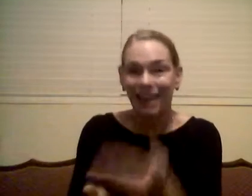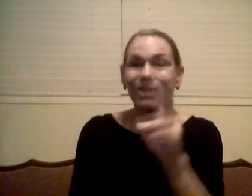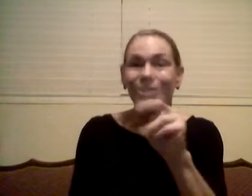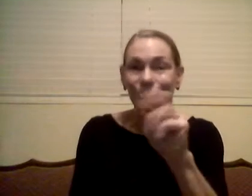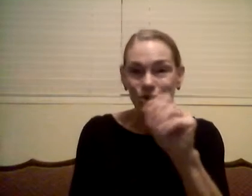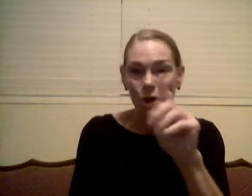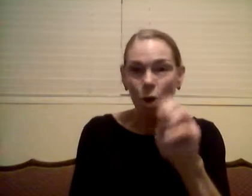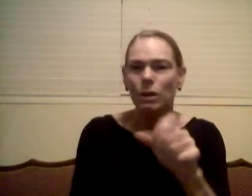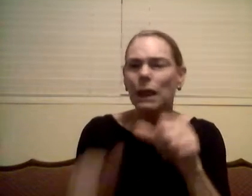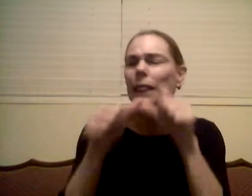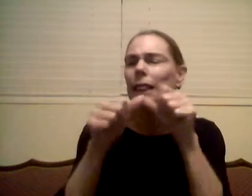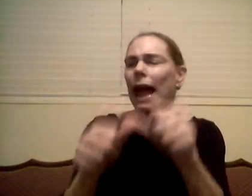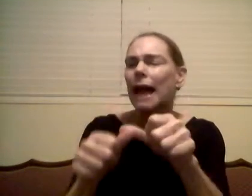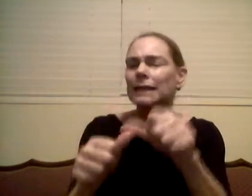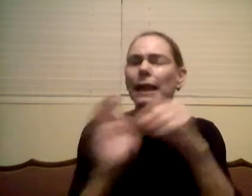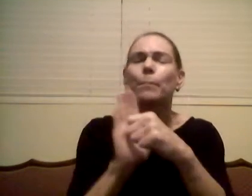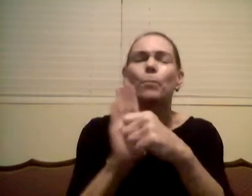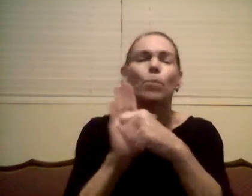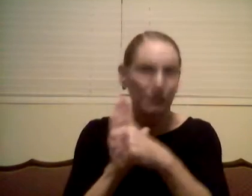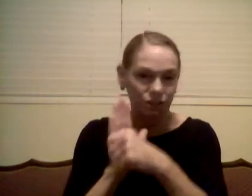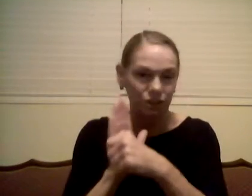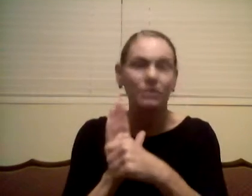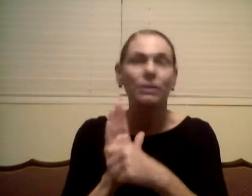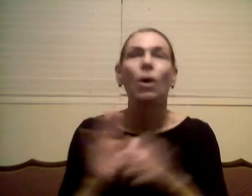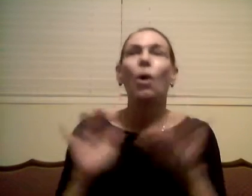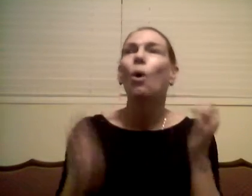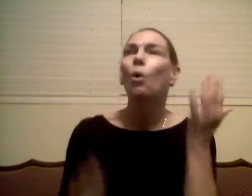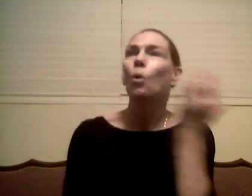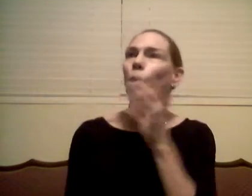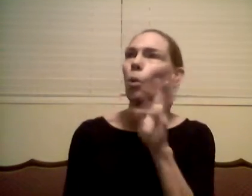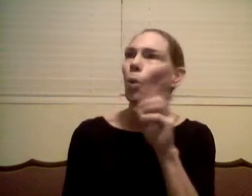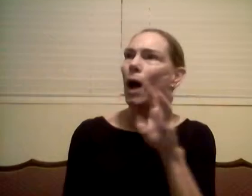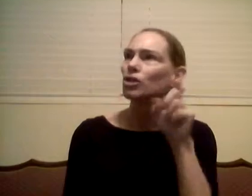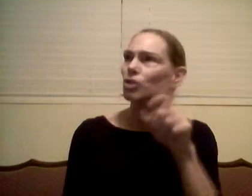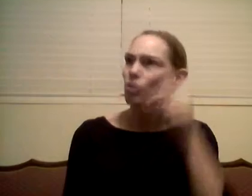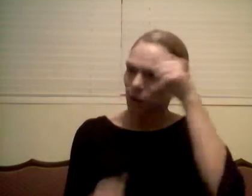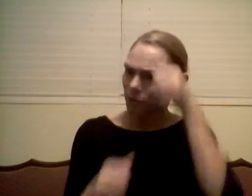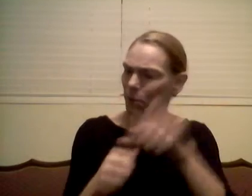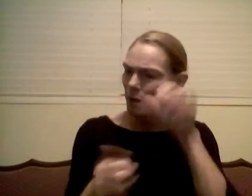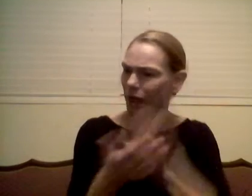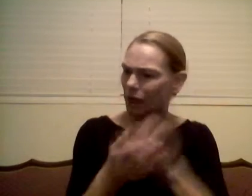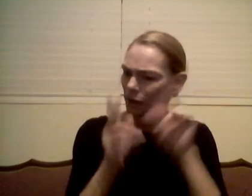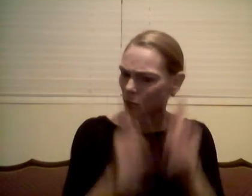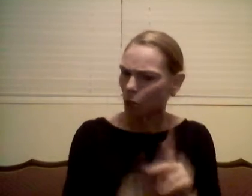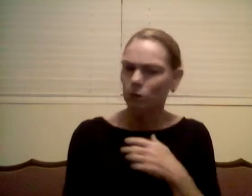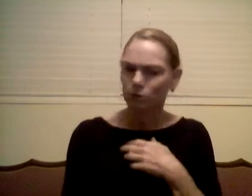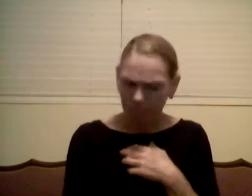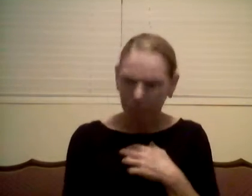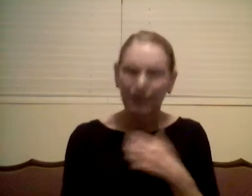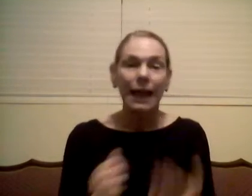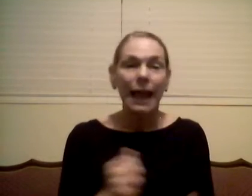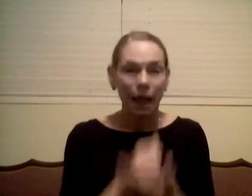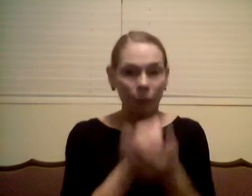personal impression. Helps me go, wow, you know what? I should remember that individual. And it helps me remember you in a very positive light.